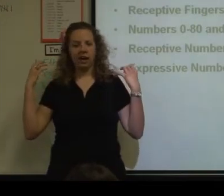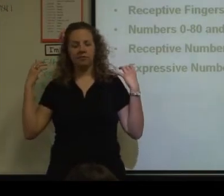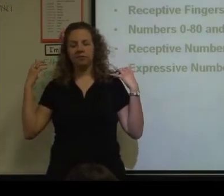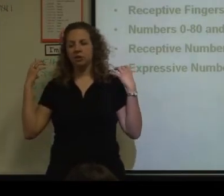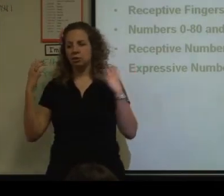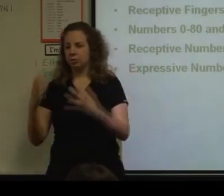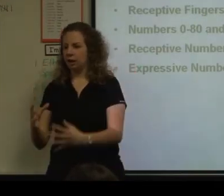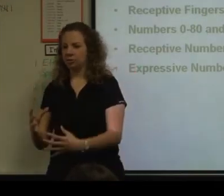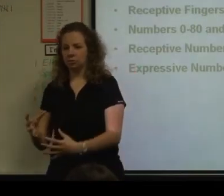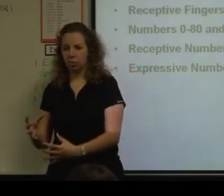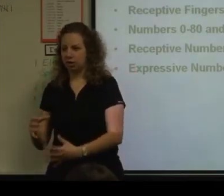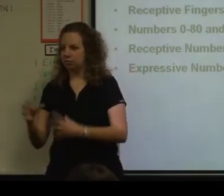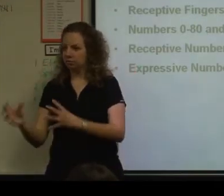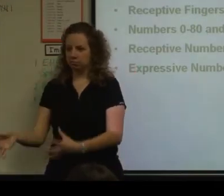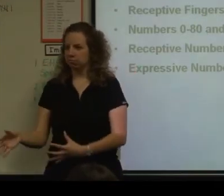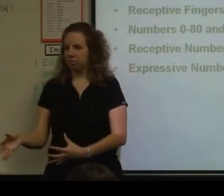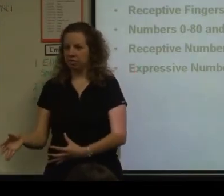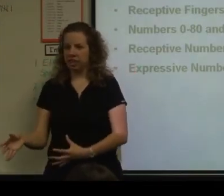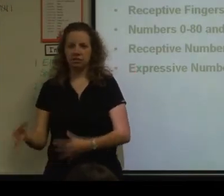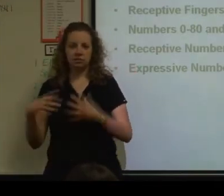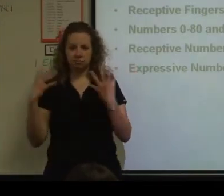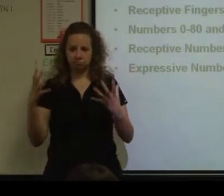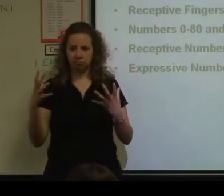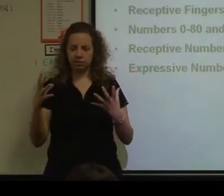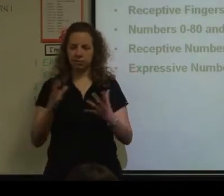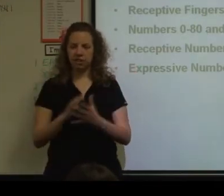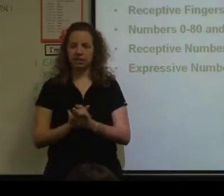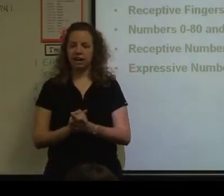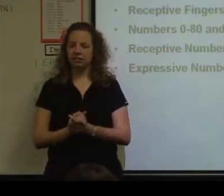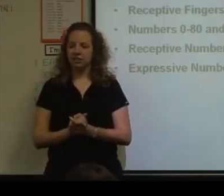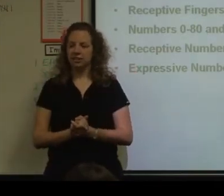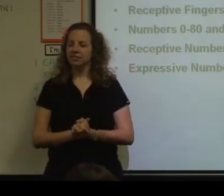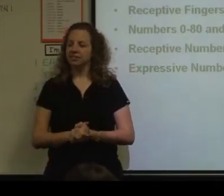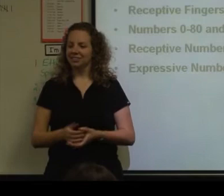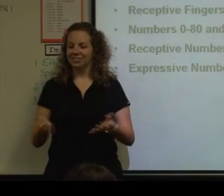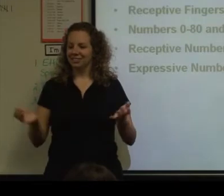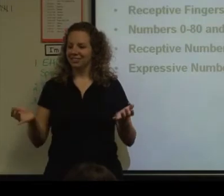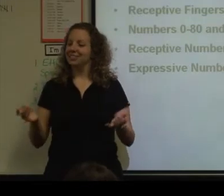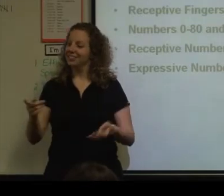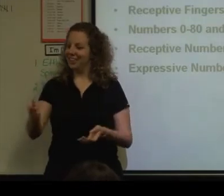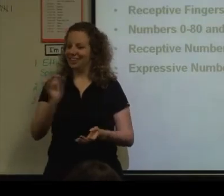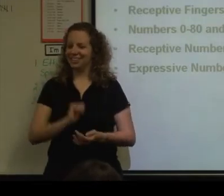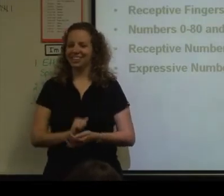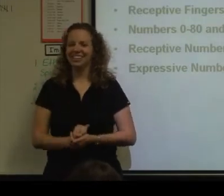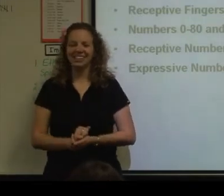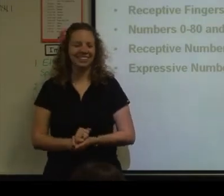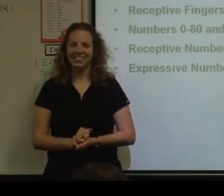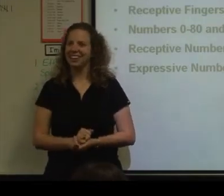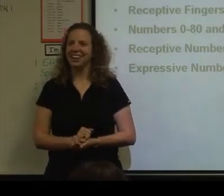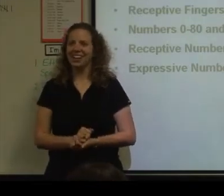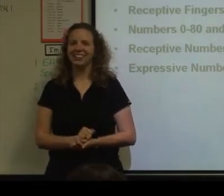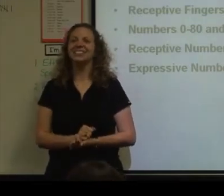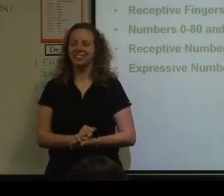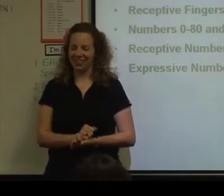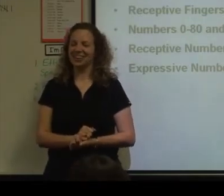have 2001 things, something like that. Yes, not dollars, doll